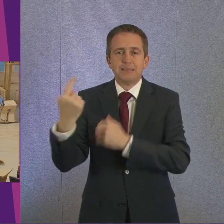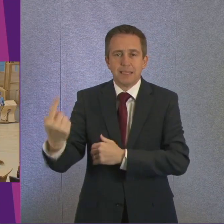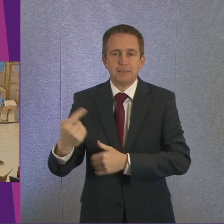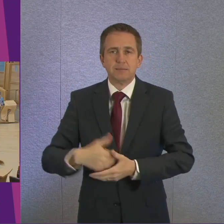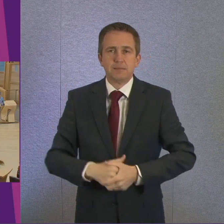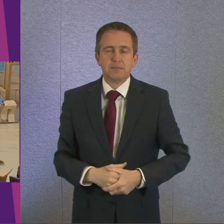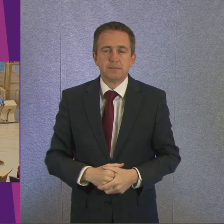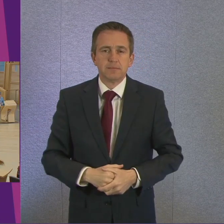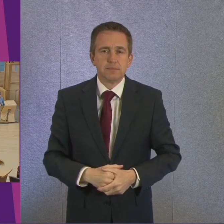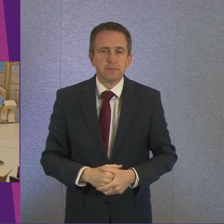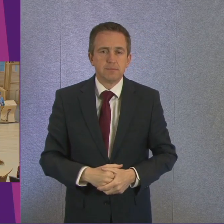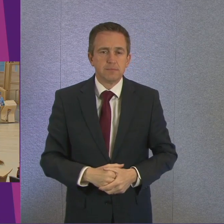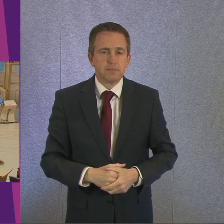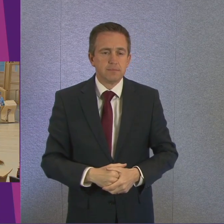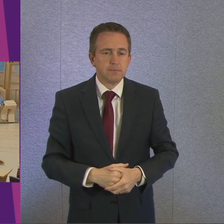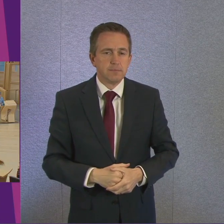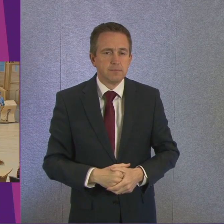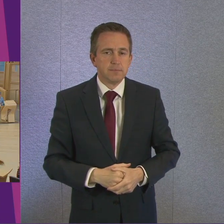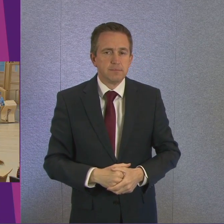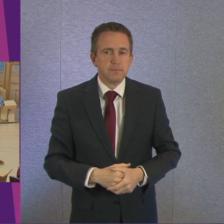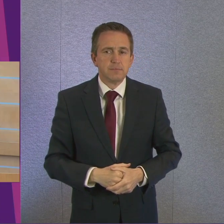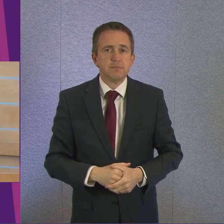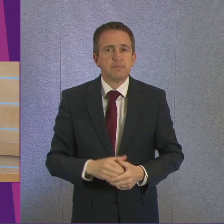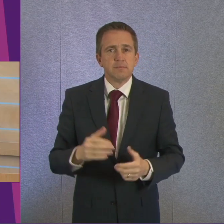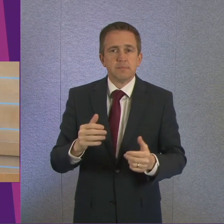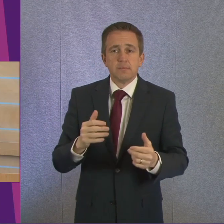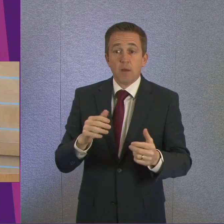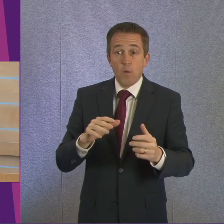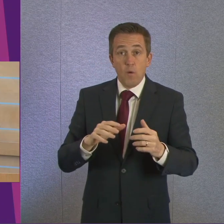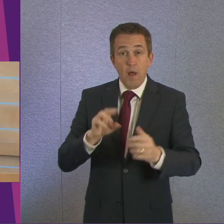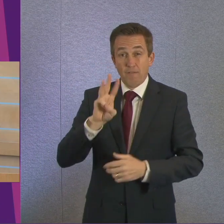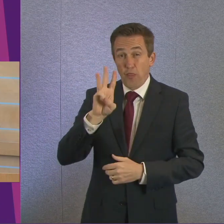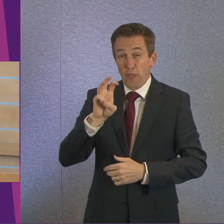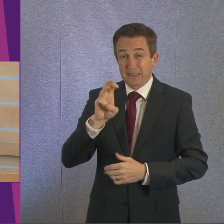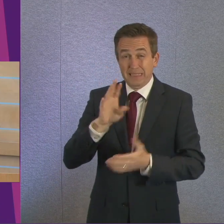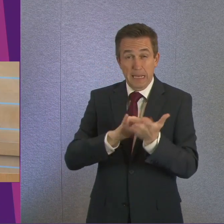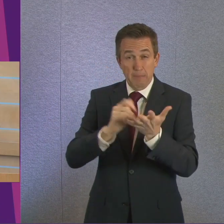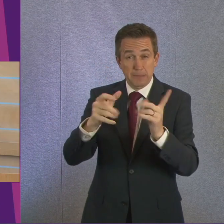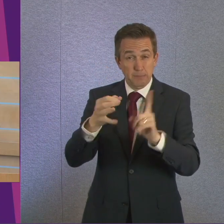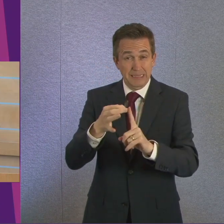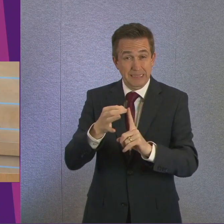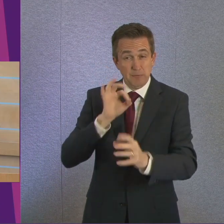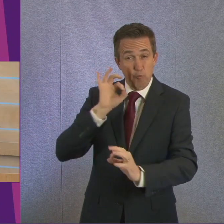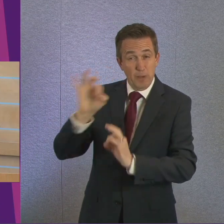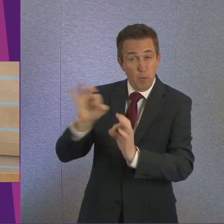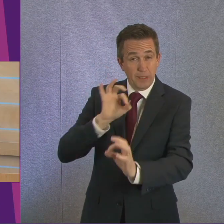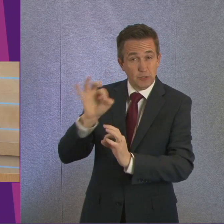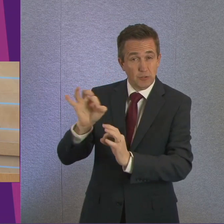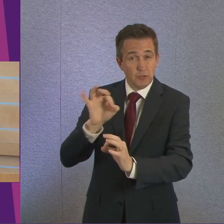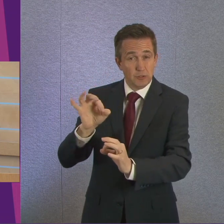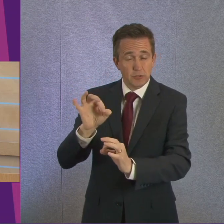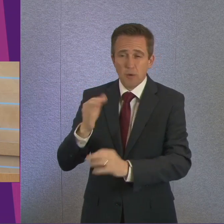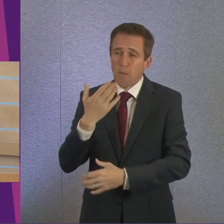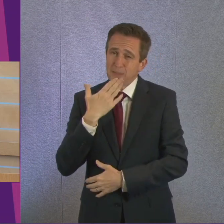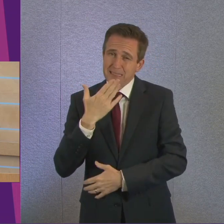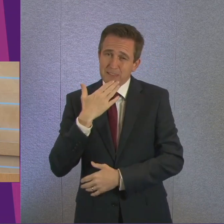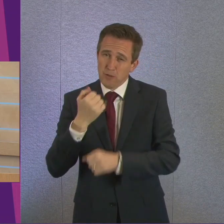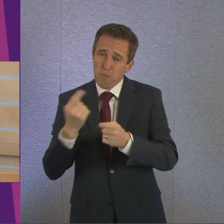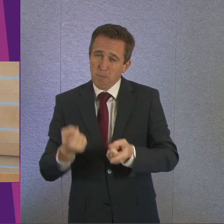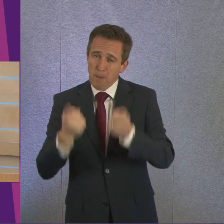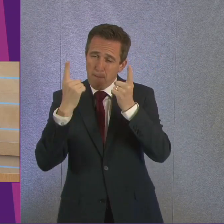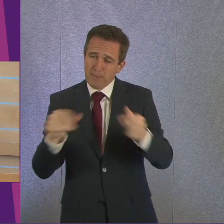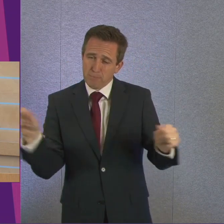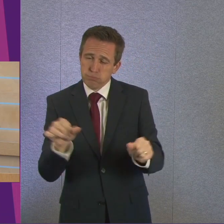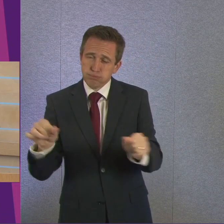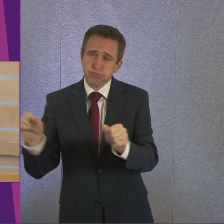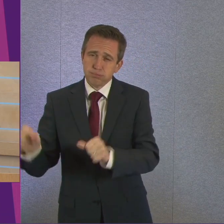Thank you. We've got 13 members still wish to ask questions. I would urge the Minister in particular to be slightly more concise if possible. I know these are